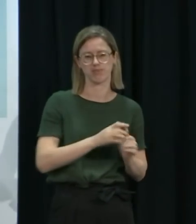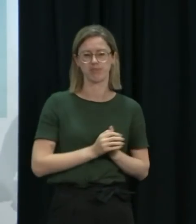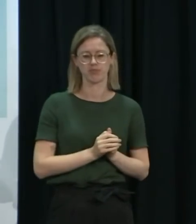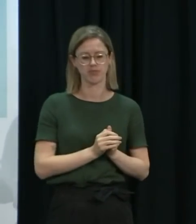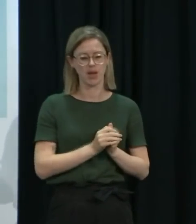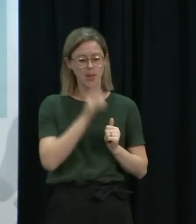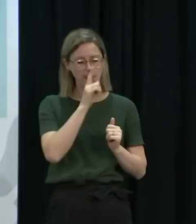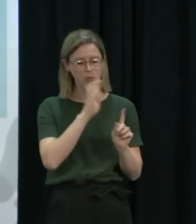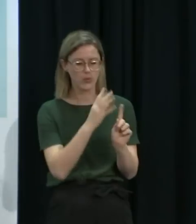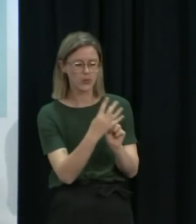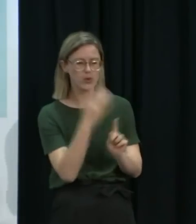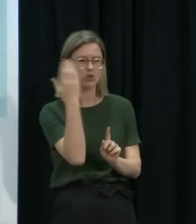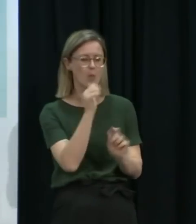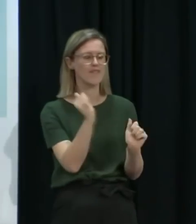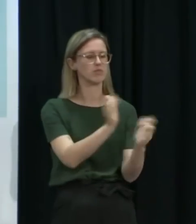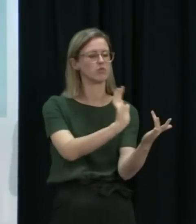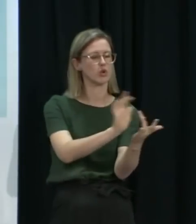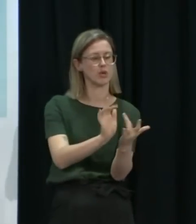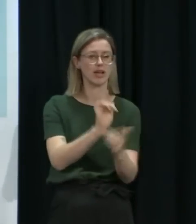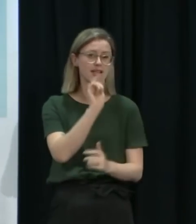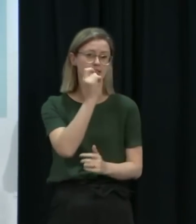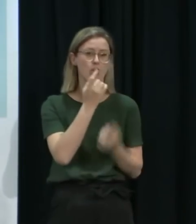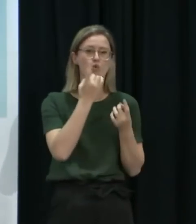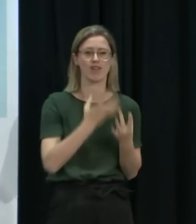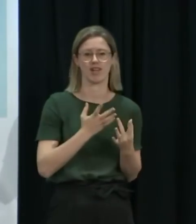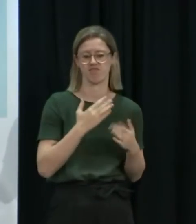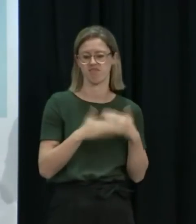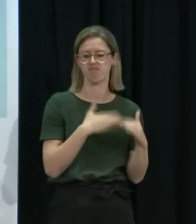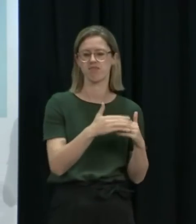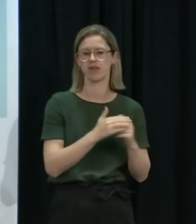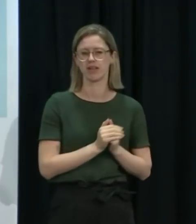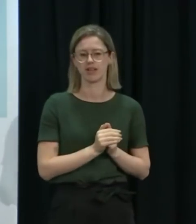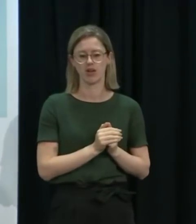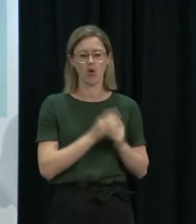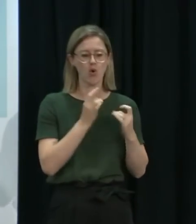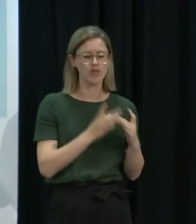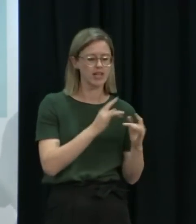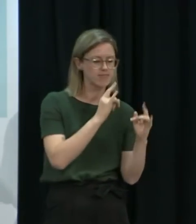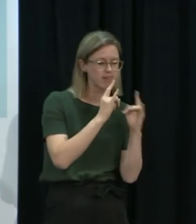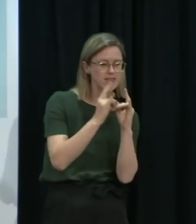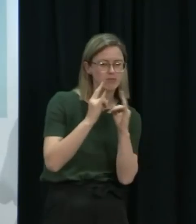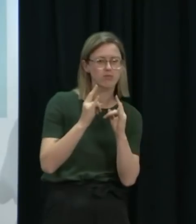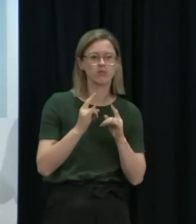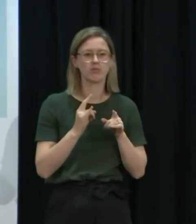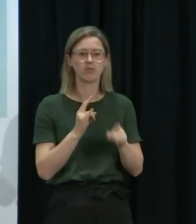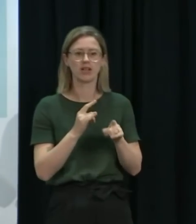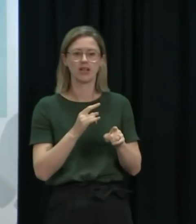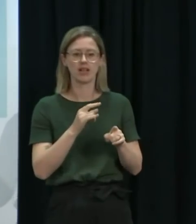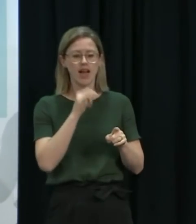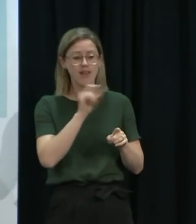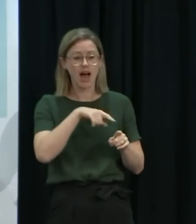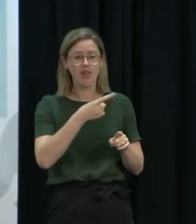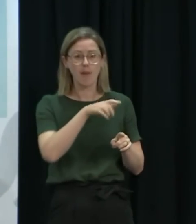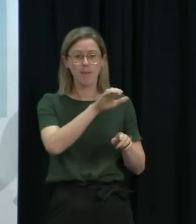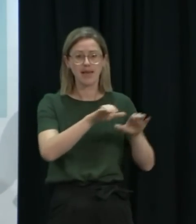contacts associated with the school have been identified and testing is underway. Case interviews are ongoing and any further locations